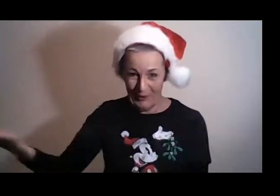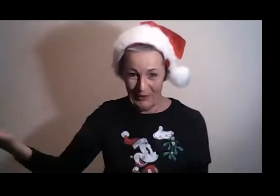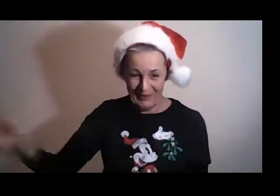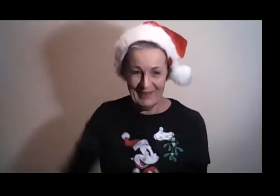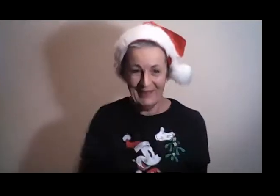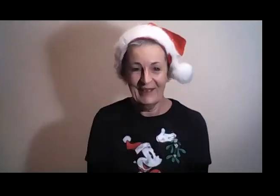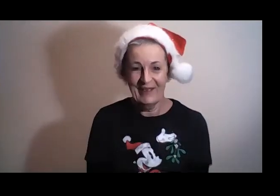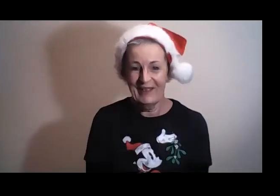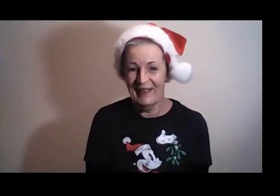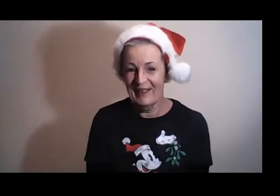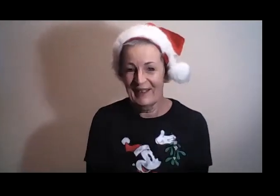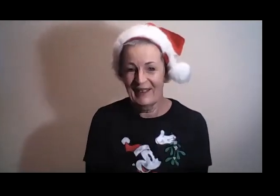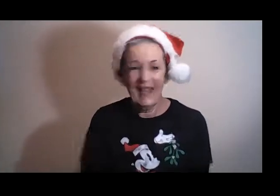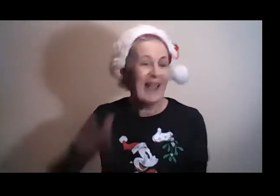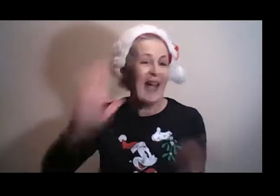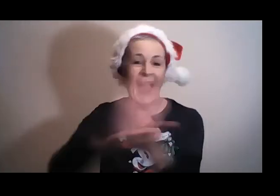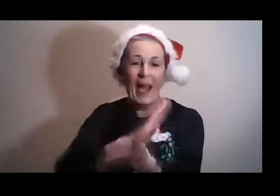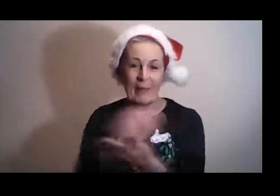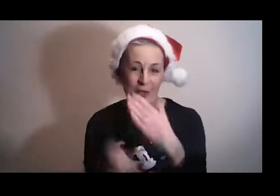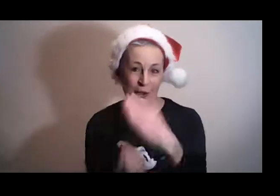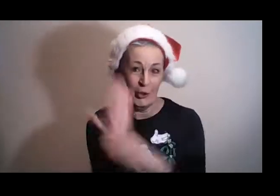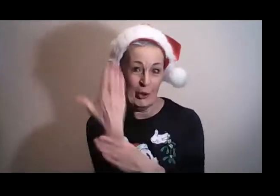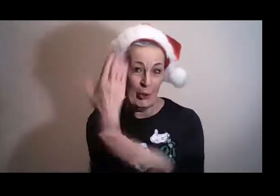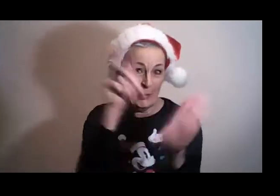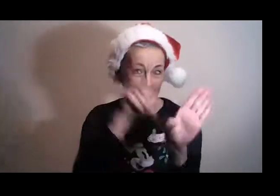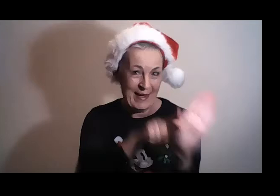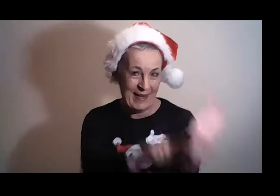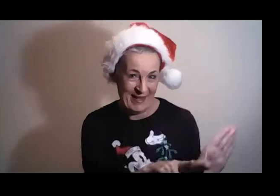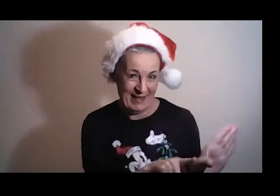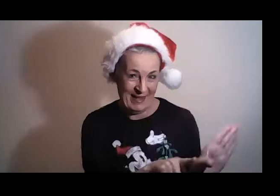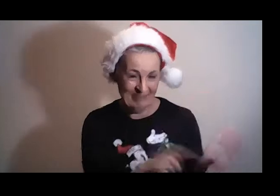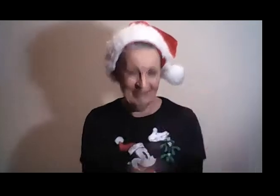and a very Happy New Year